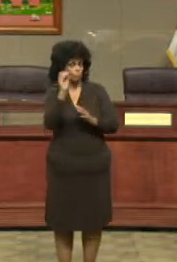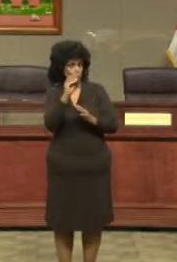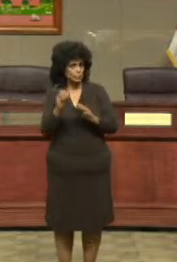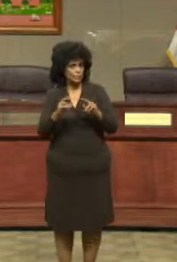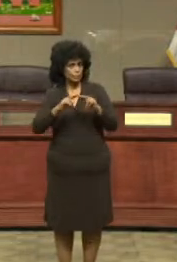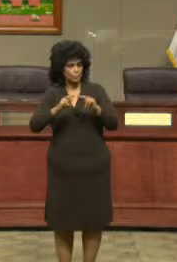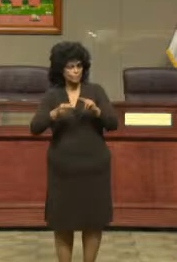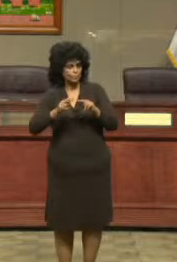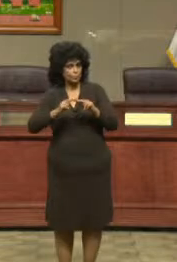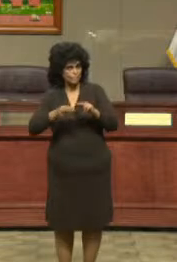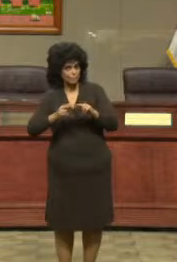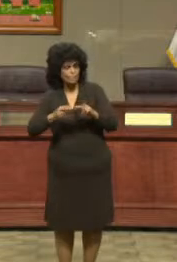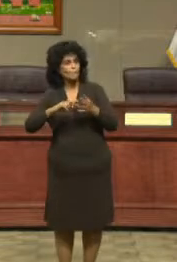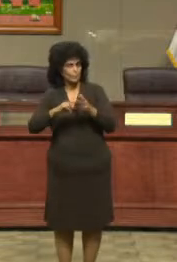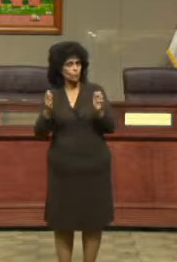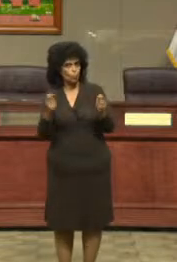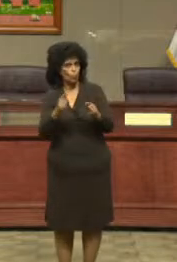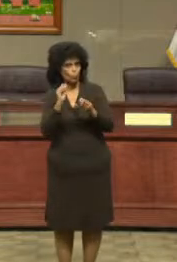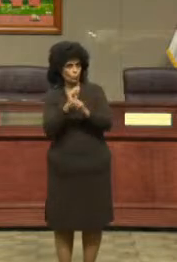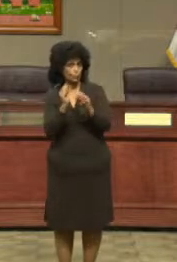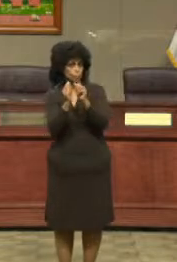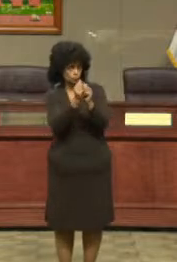safe community for all of us.